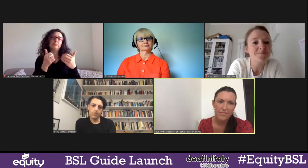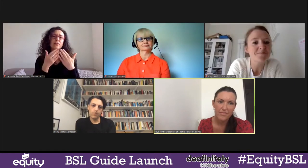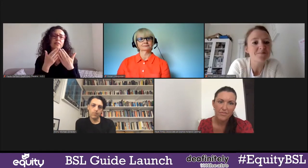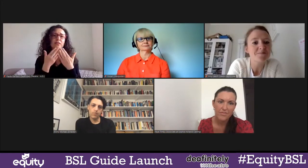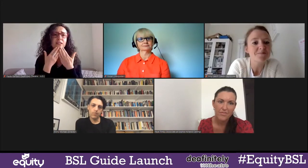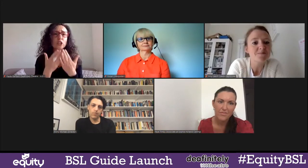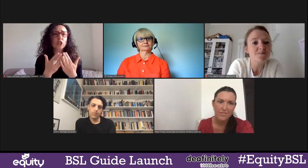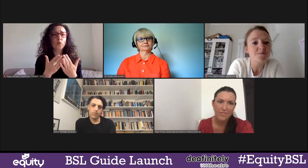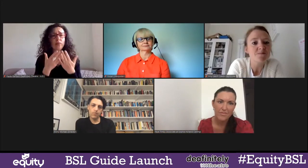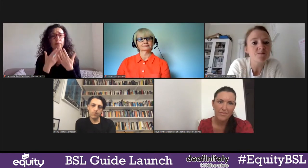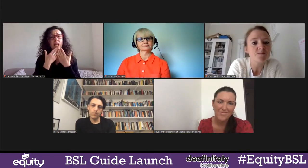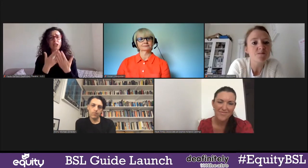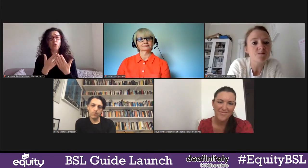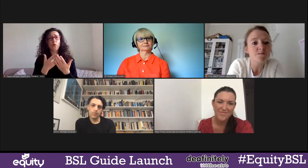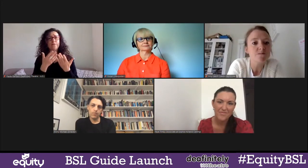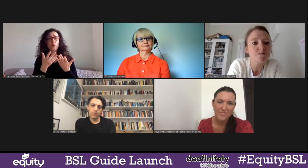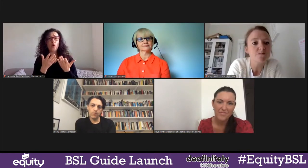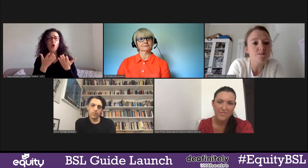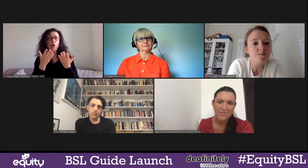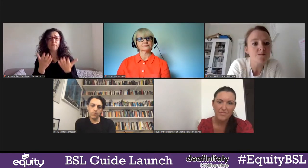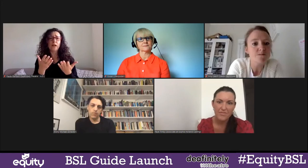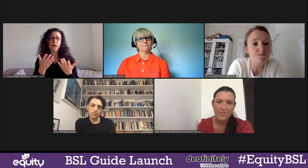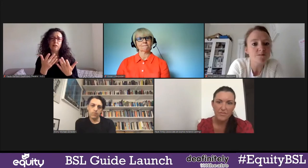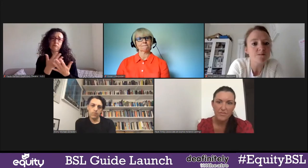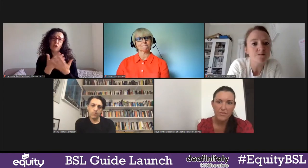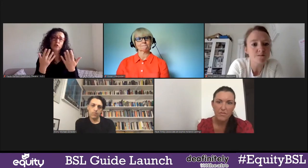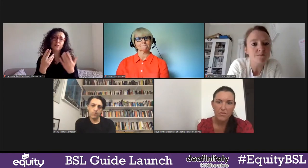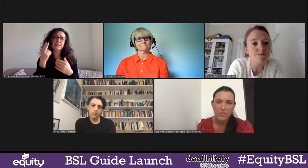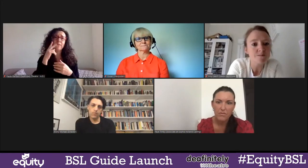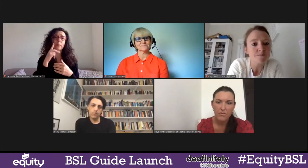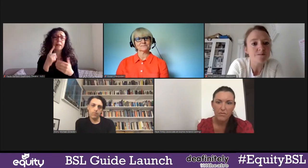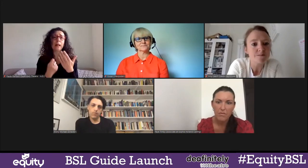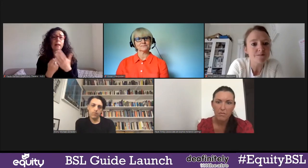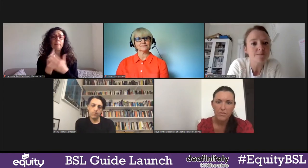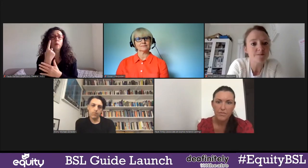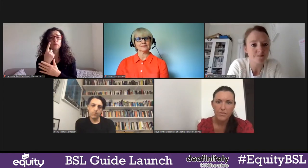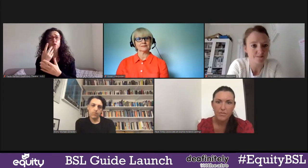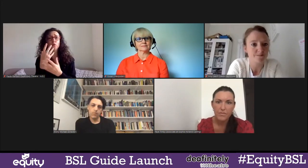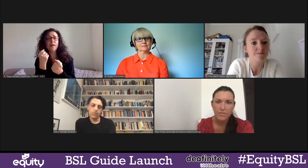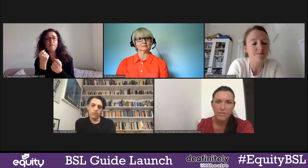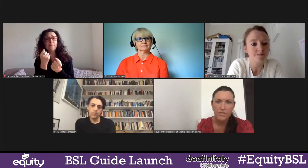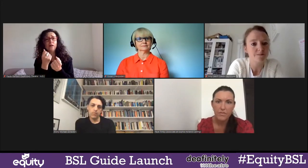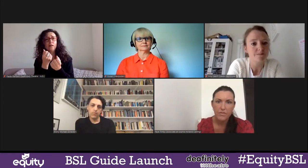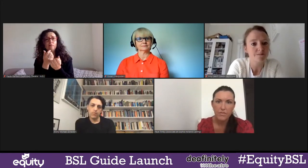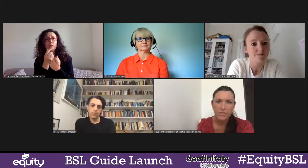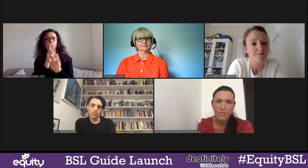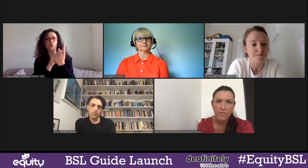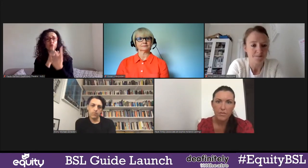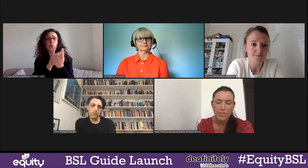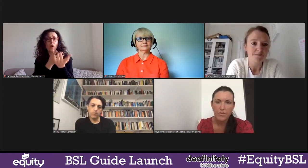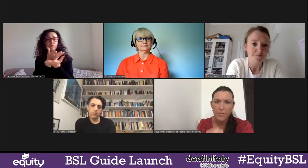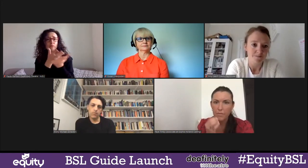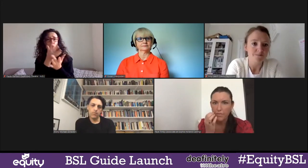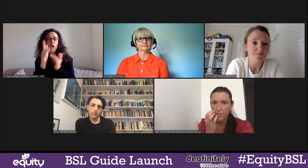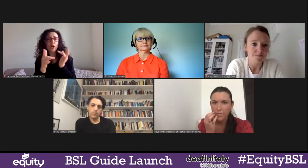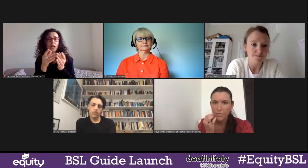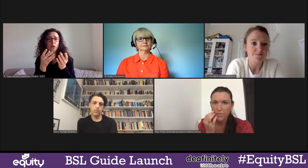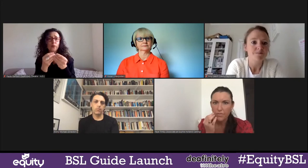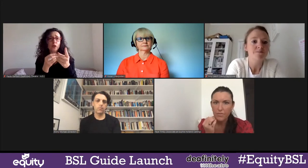Thank you so much for that response, Faye. I really do appreciate that answer, and how wonderful that you gave those actors that